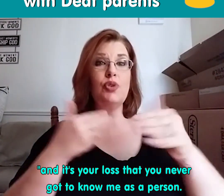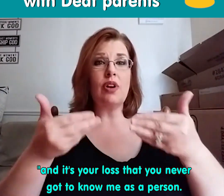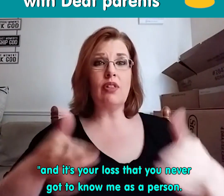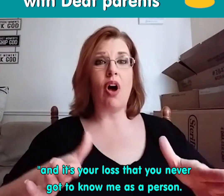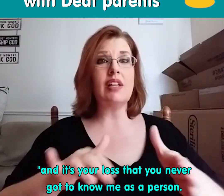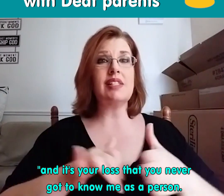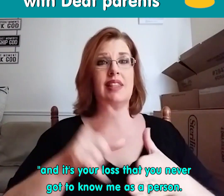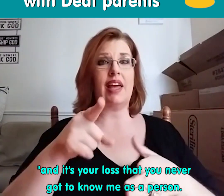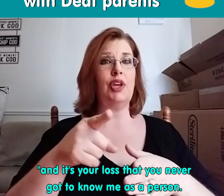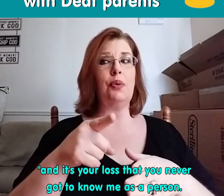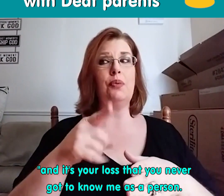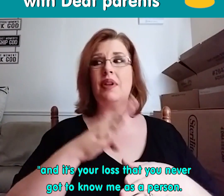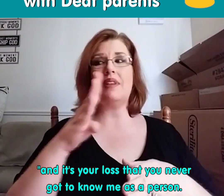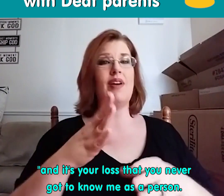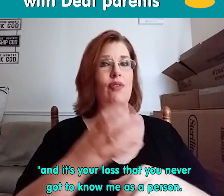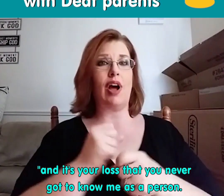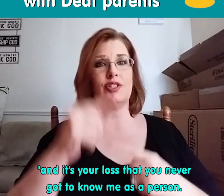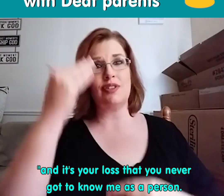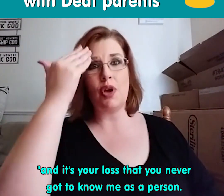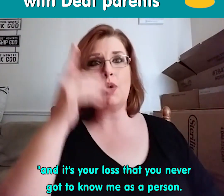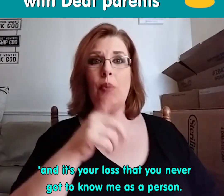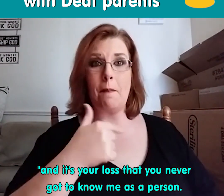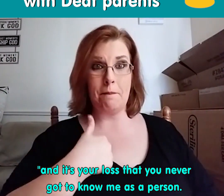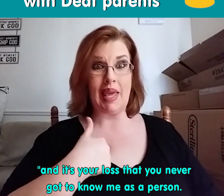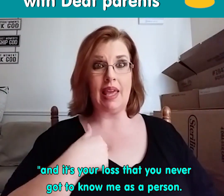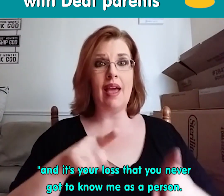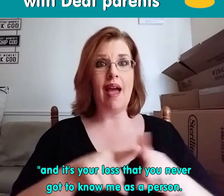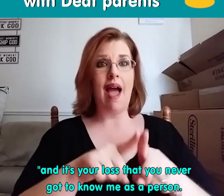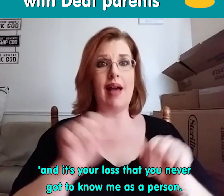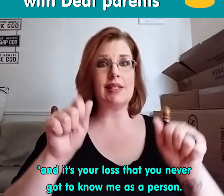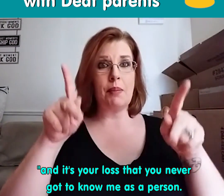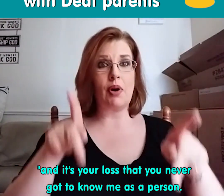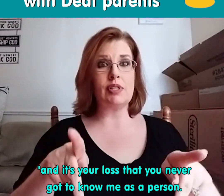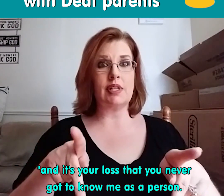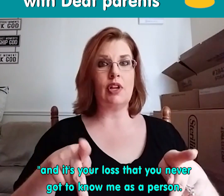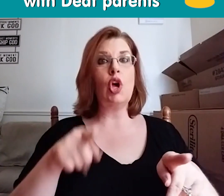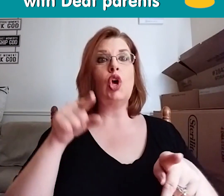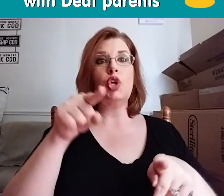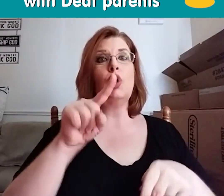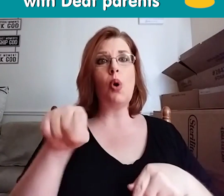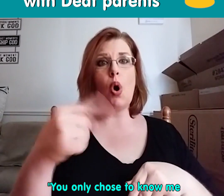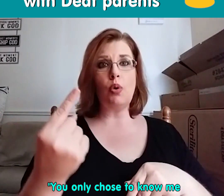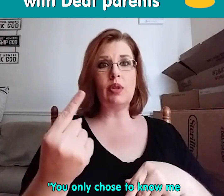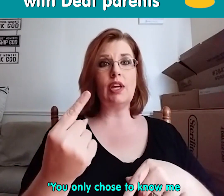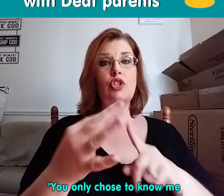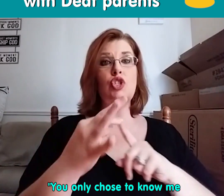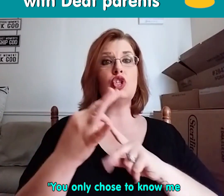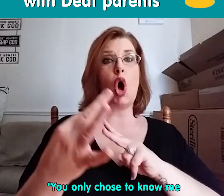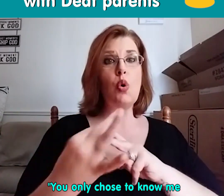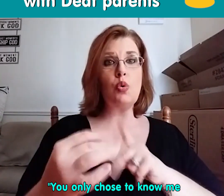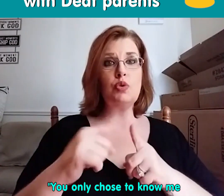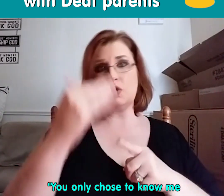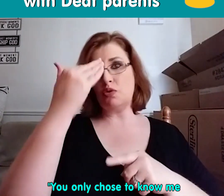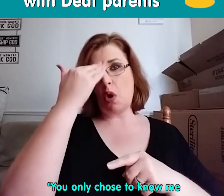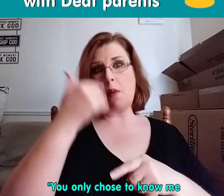girl that was in the bathroom that insulted me, several years later after